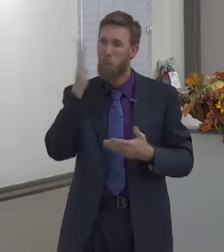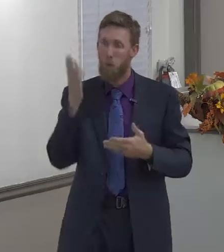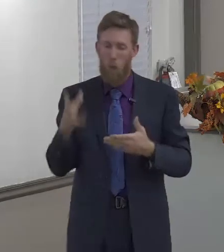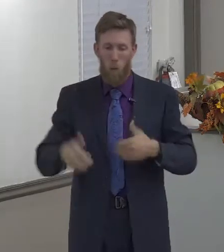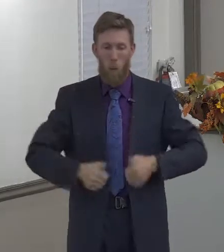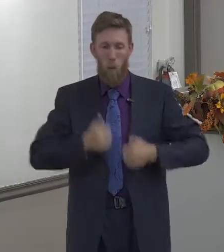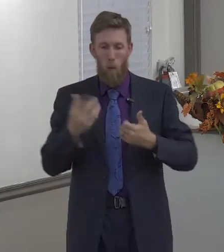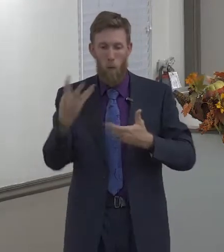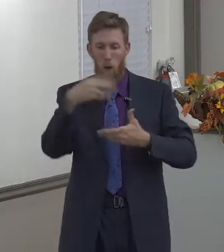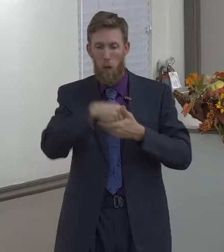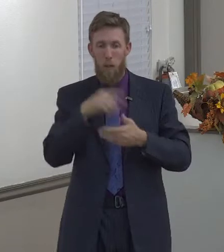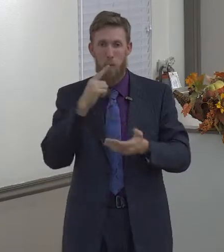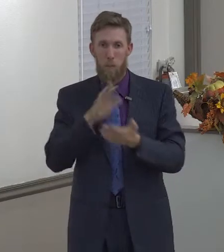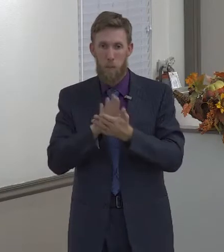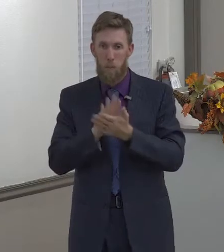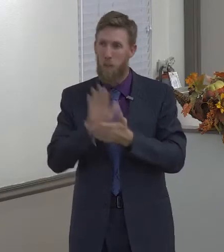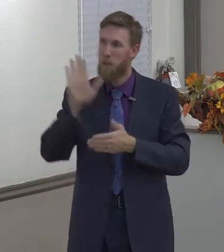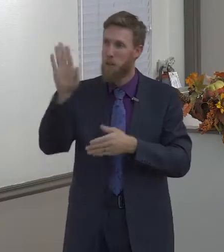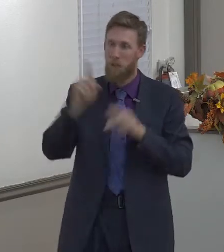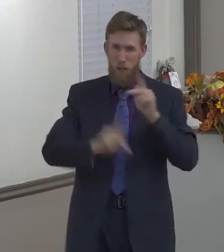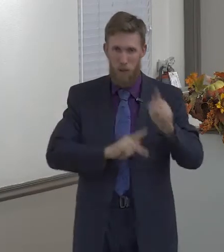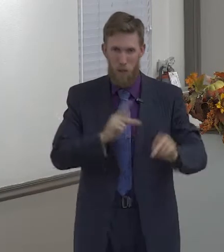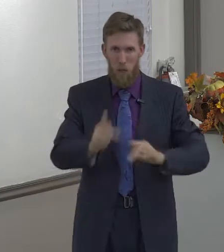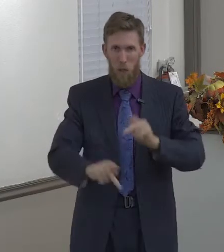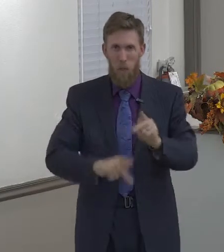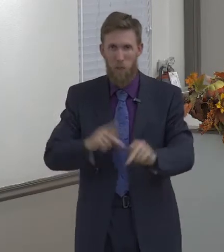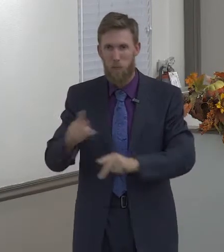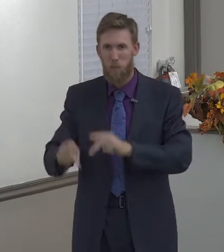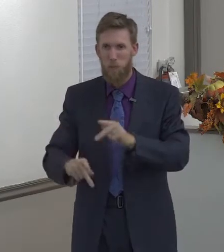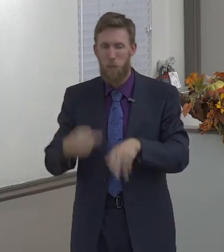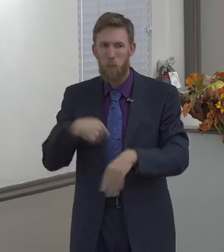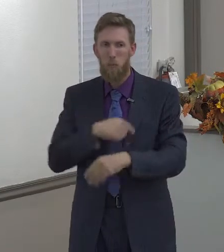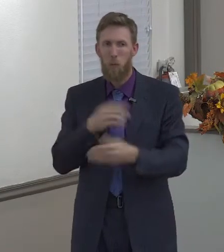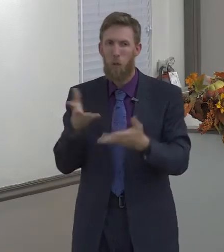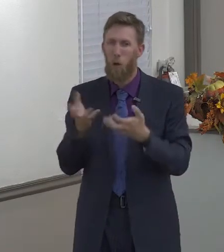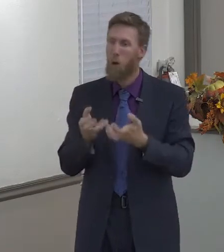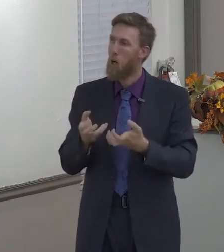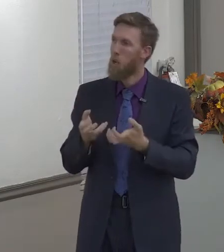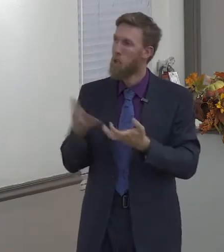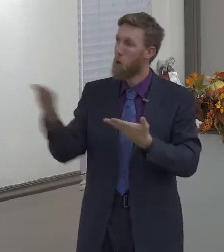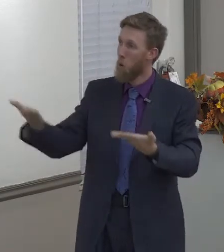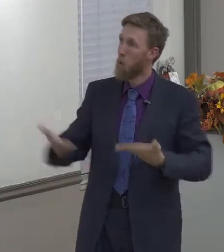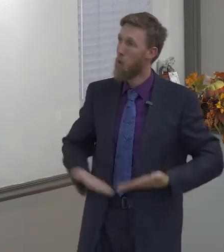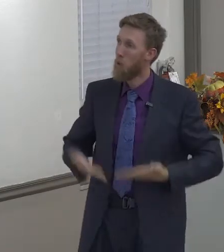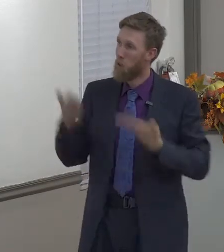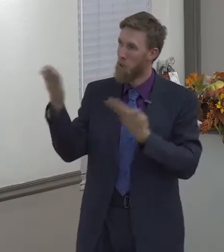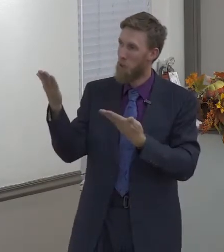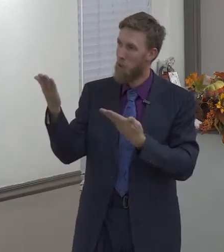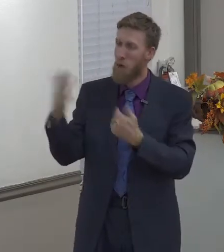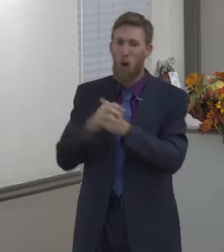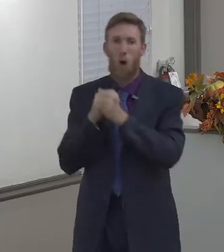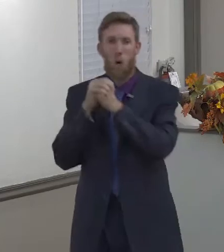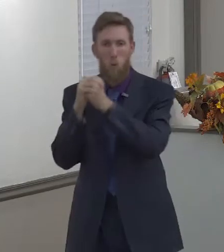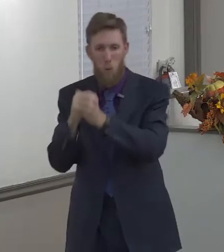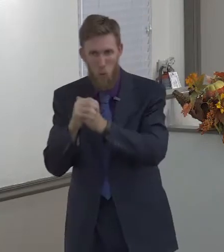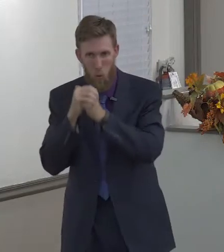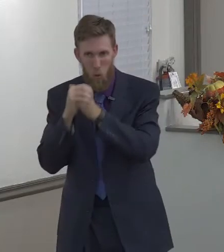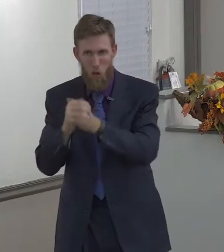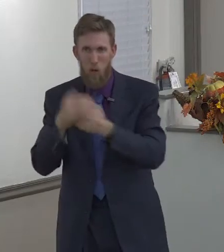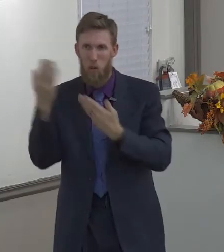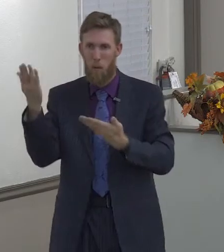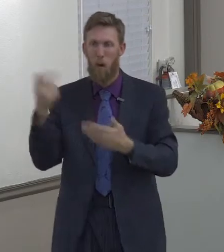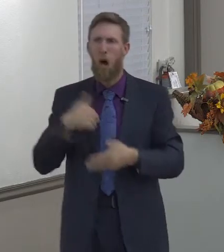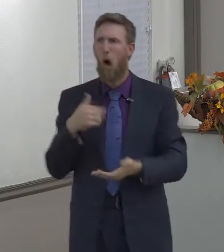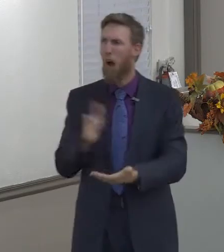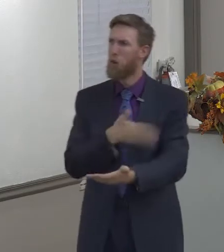Him. Well, I sang the songs. Did you worship? Did it come from your heart, or did you just read words off a